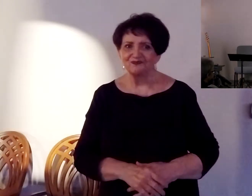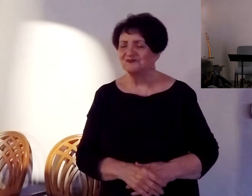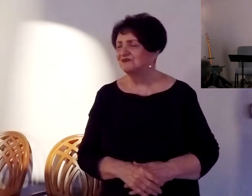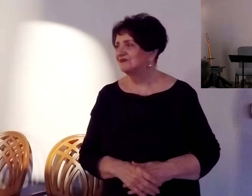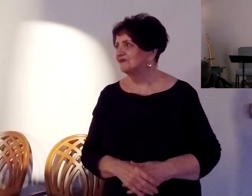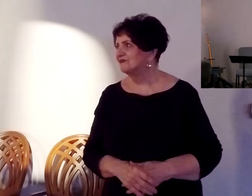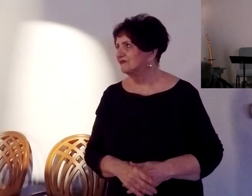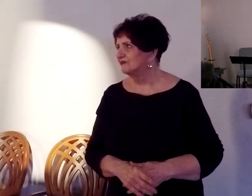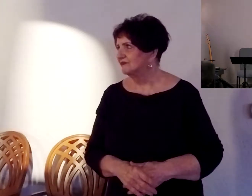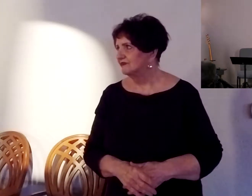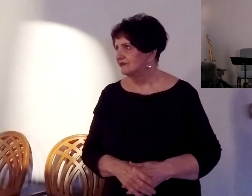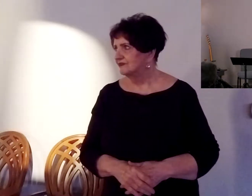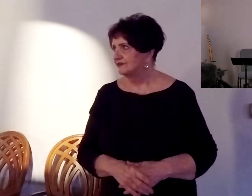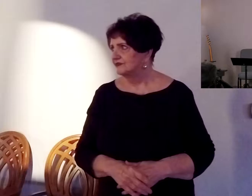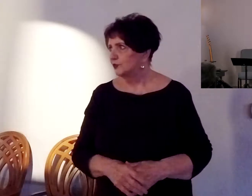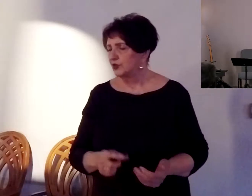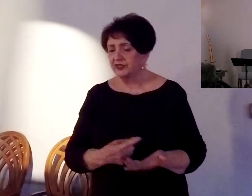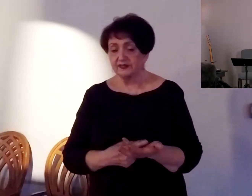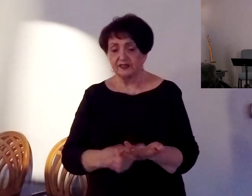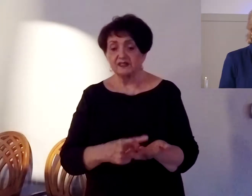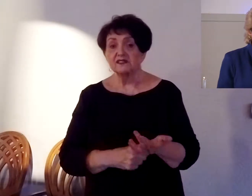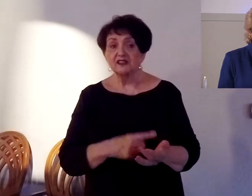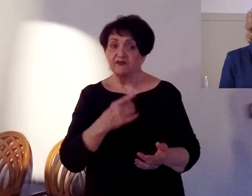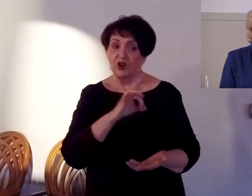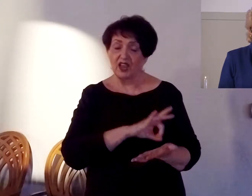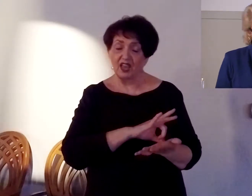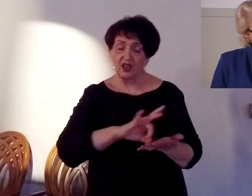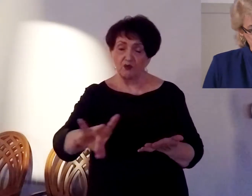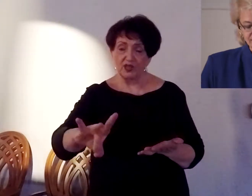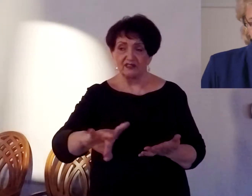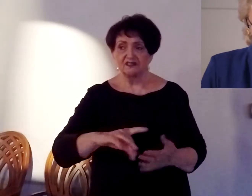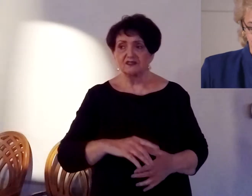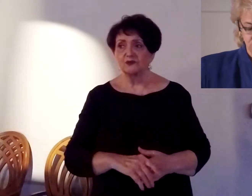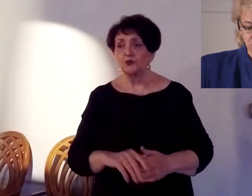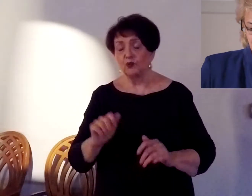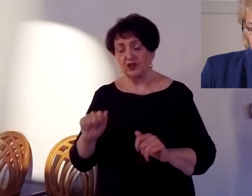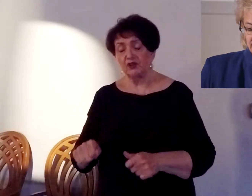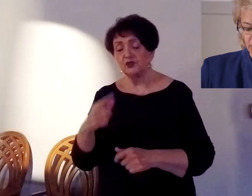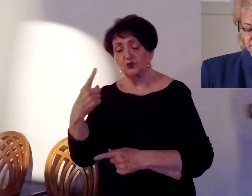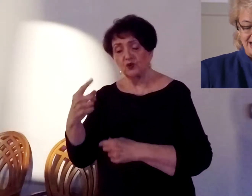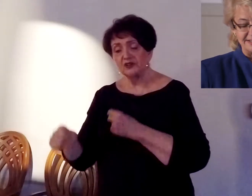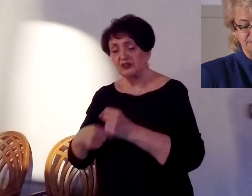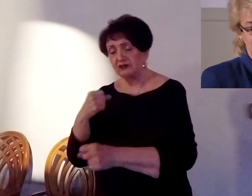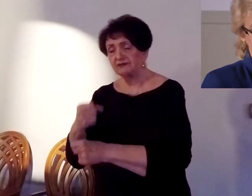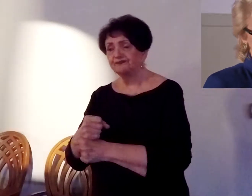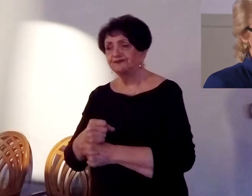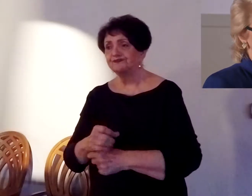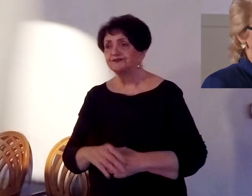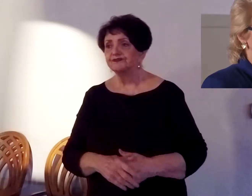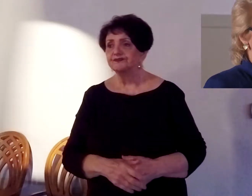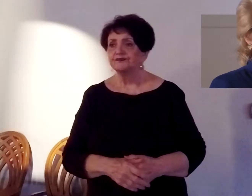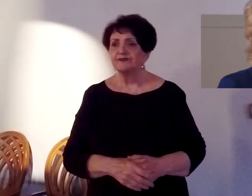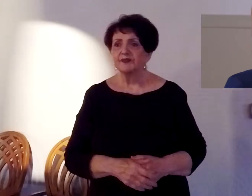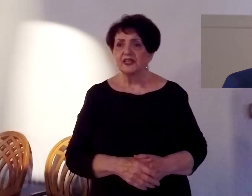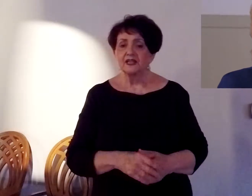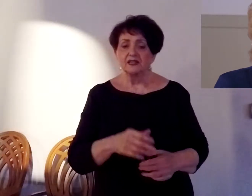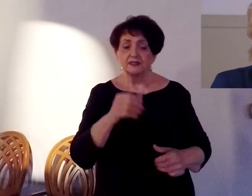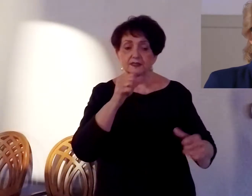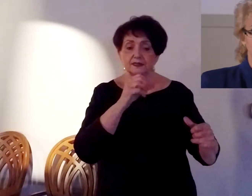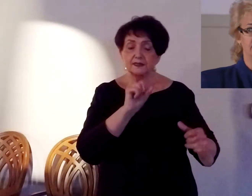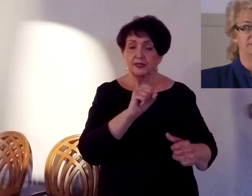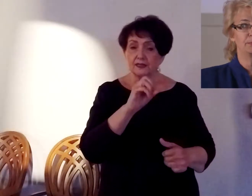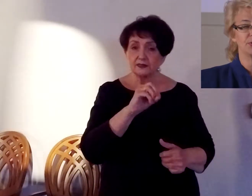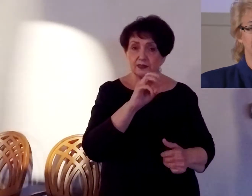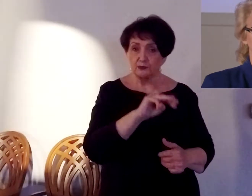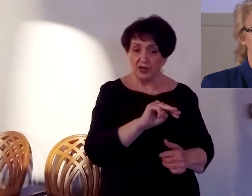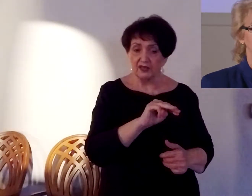We spend 8 weeks on it. We could spend a year. Okay, so it's a great question. So science of mind is 50% the teachings of